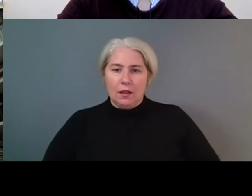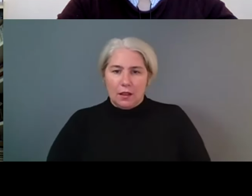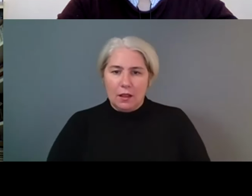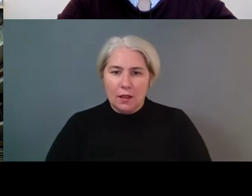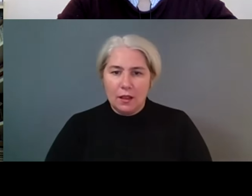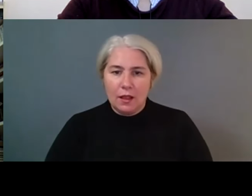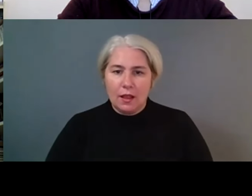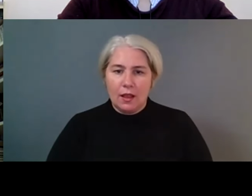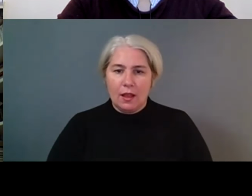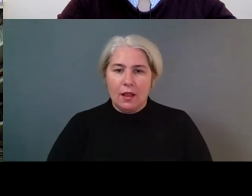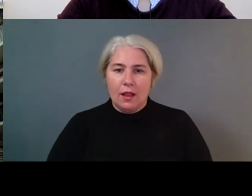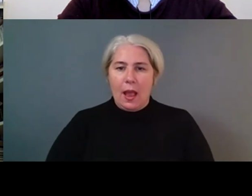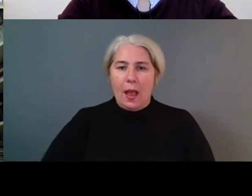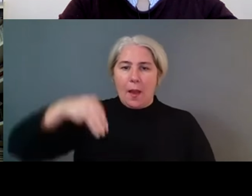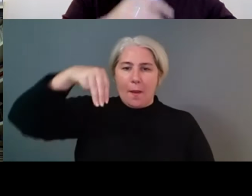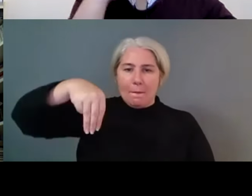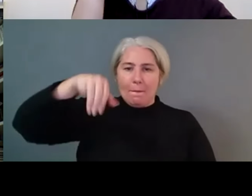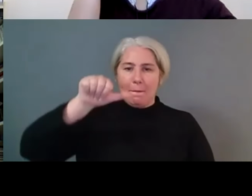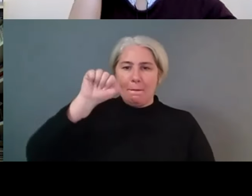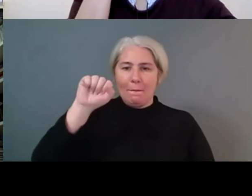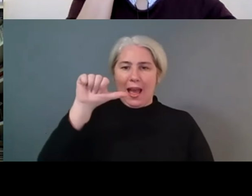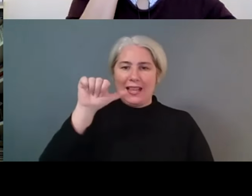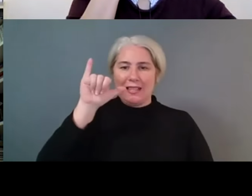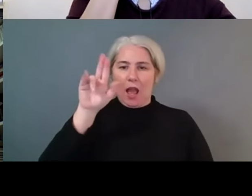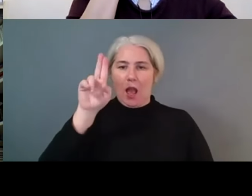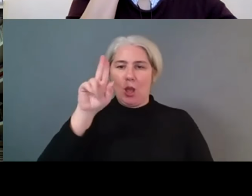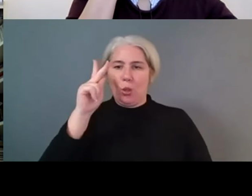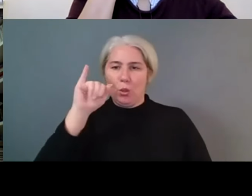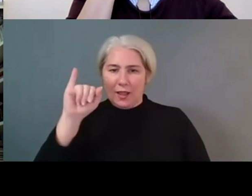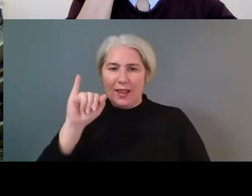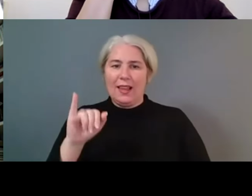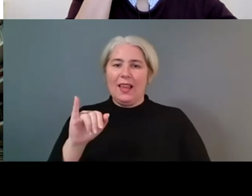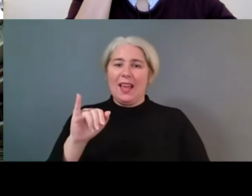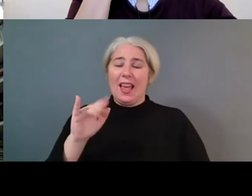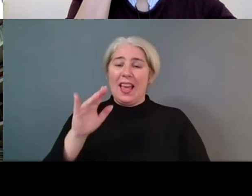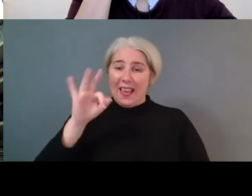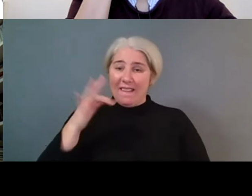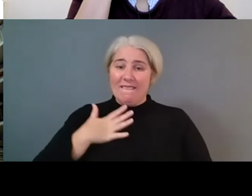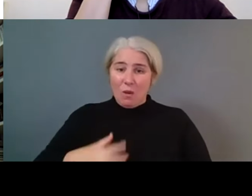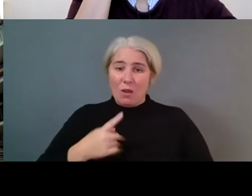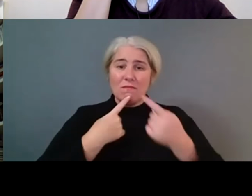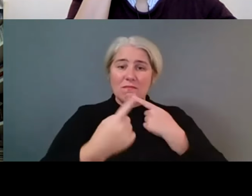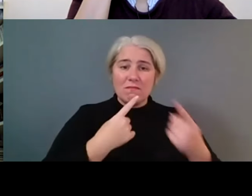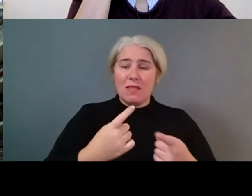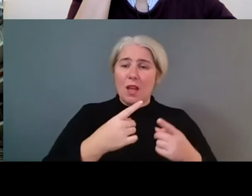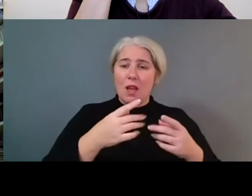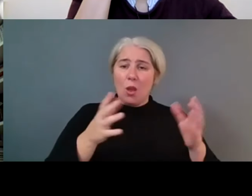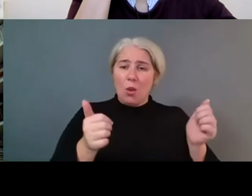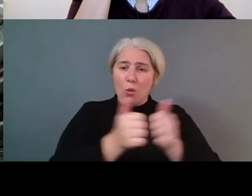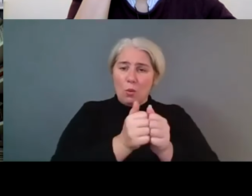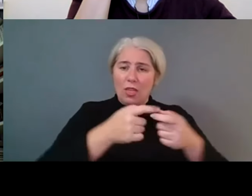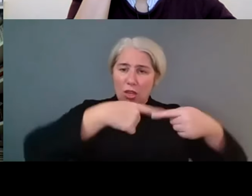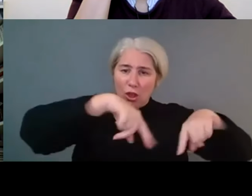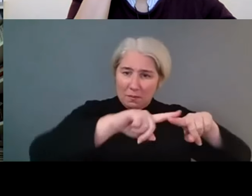to communicate directly with the CRPD committee, you will have to go to Geneva. My question is, in the near future, is there any chance that the CRPD committee